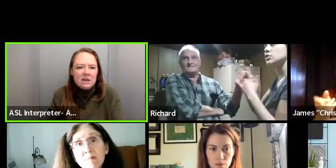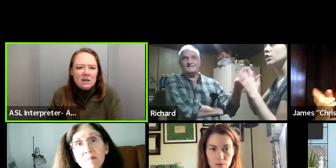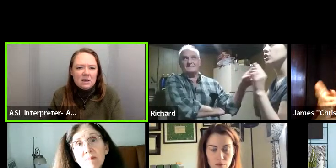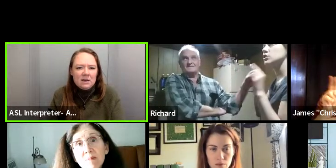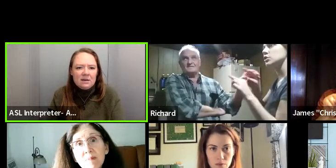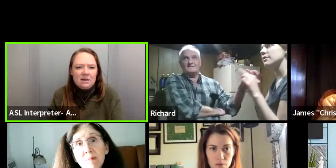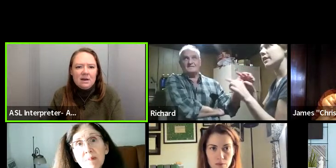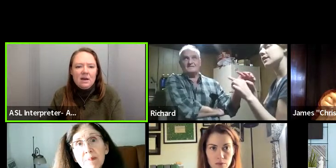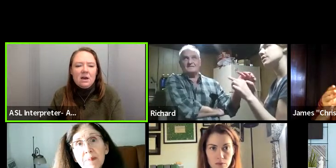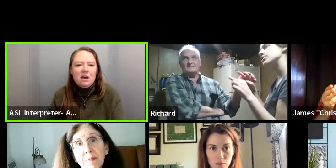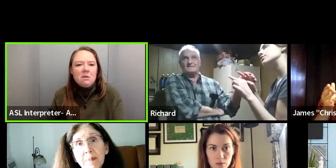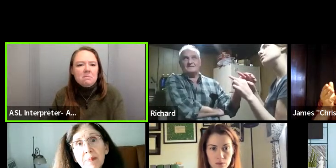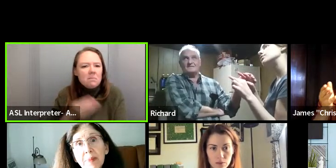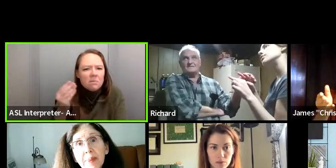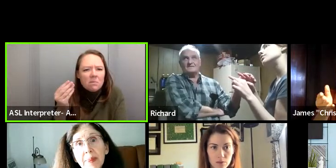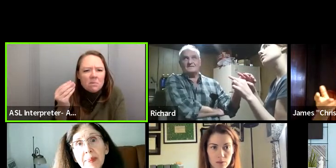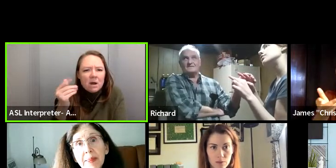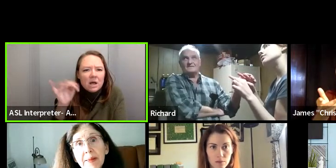supervisory